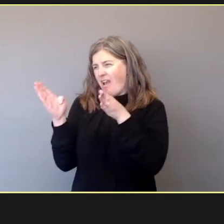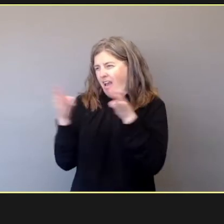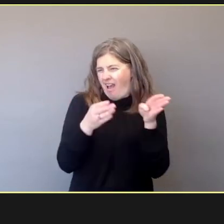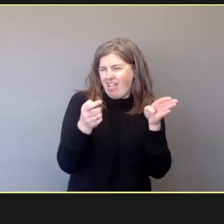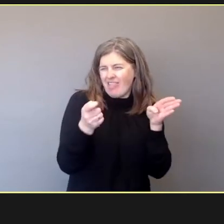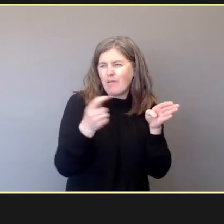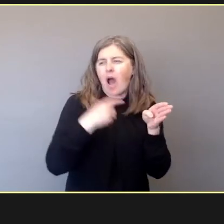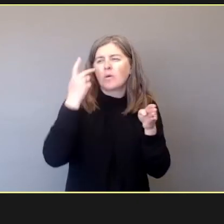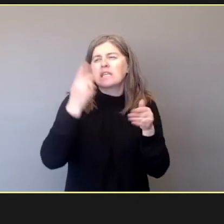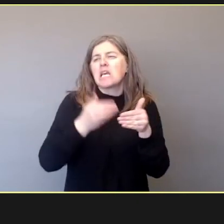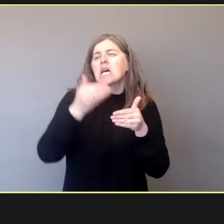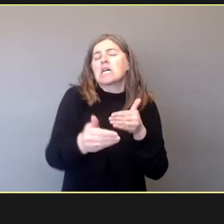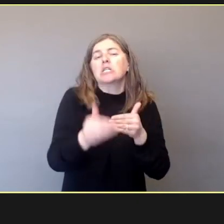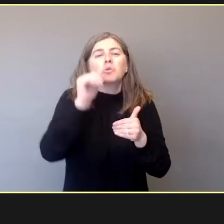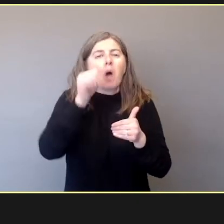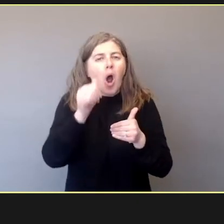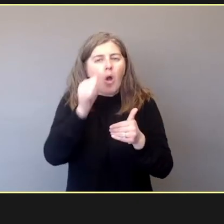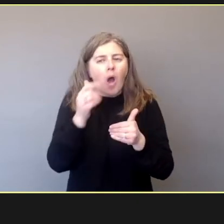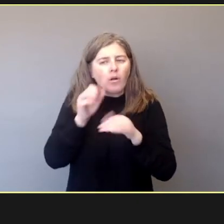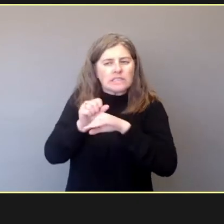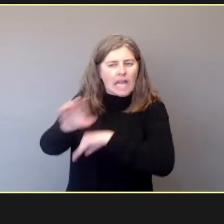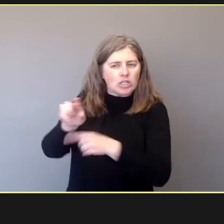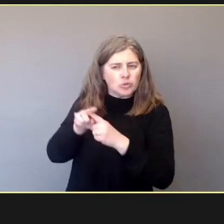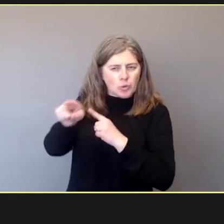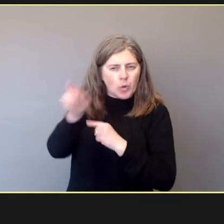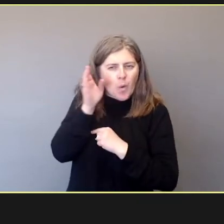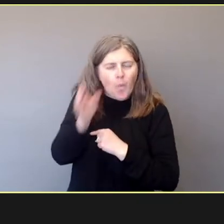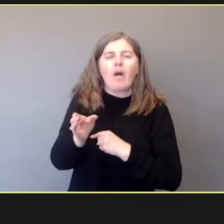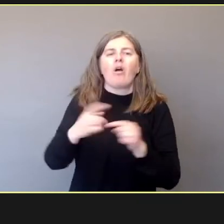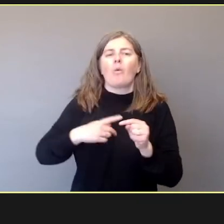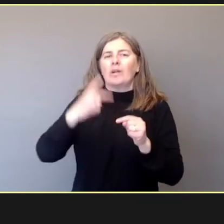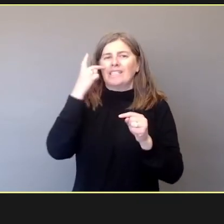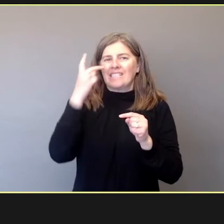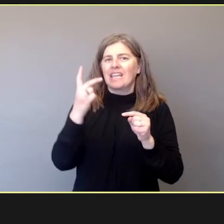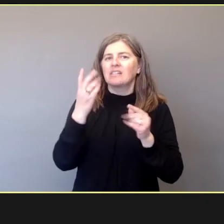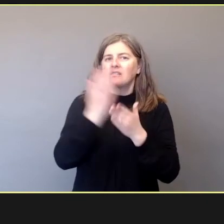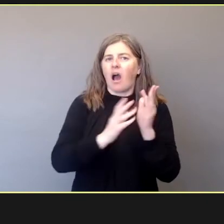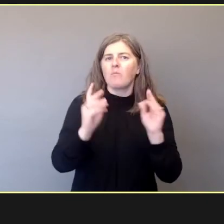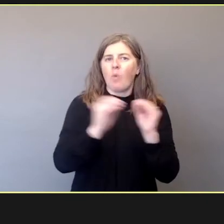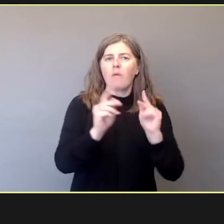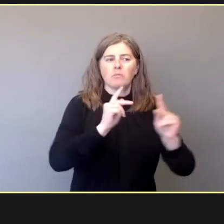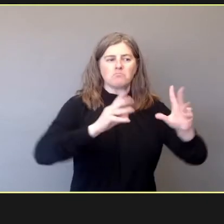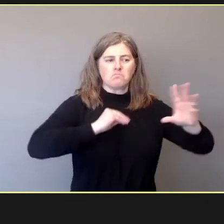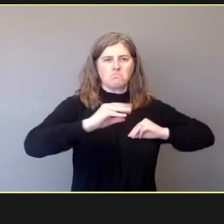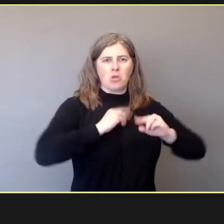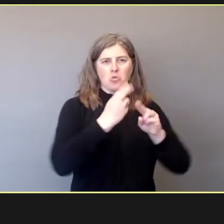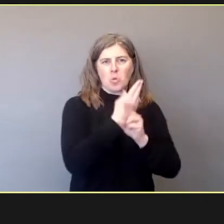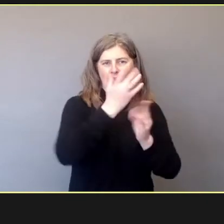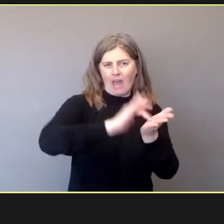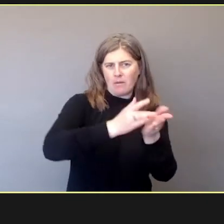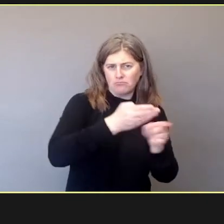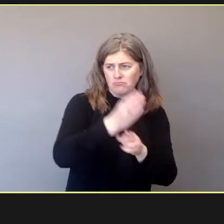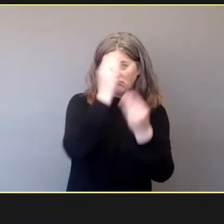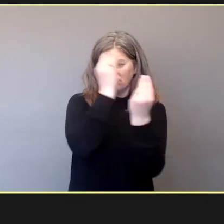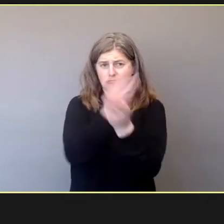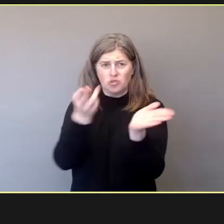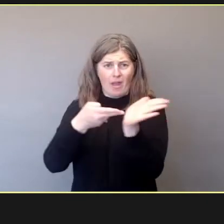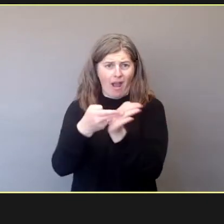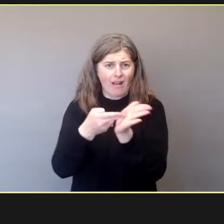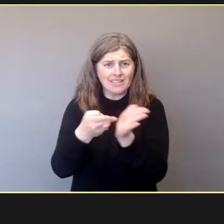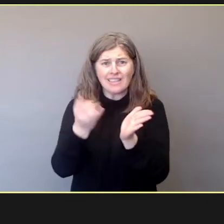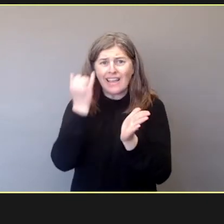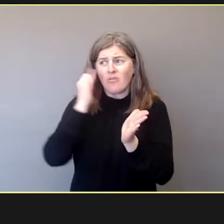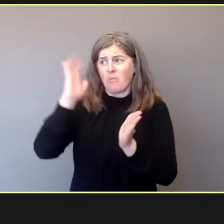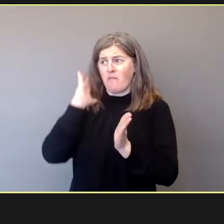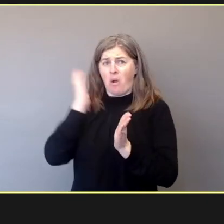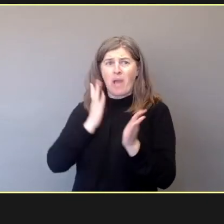see it tomorrow. We'll get it to you. We are seeing an uptake. To be honest, when we had a short